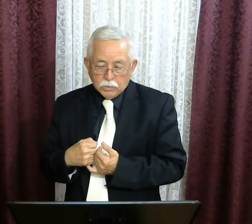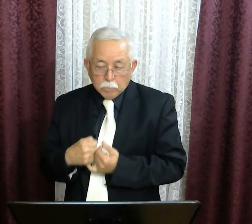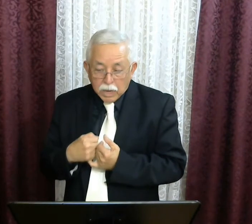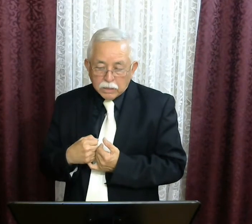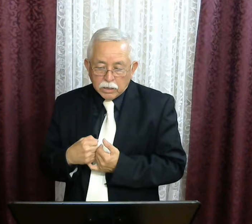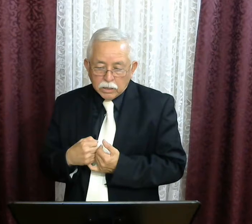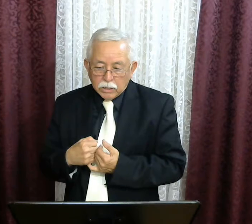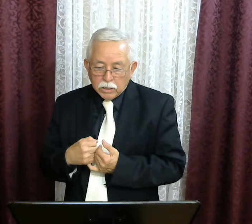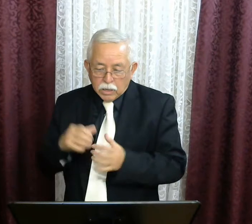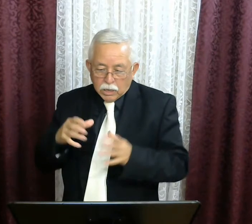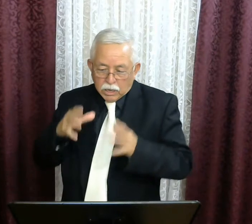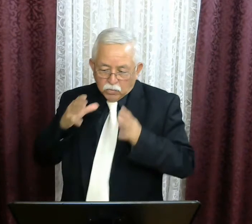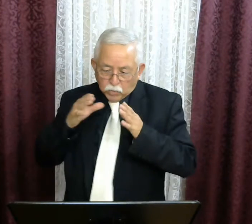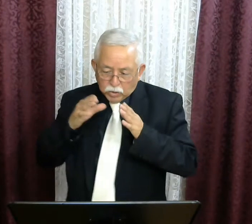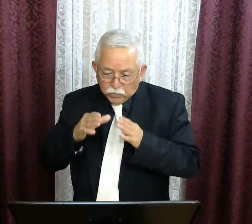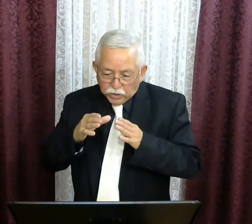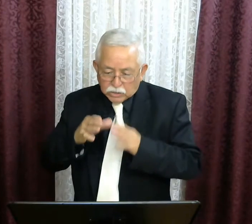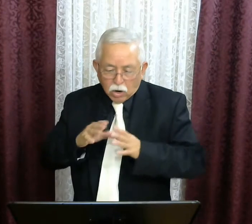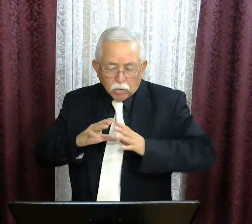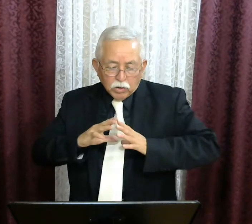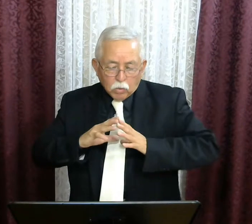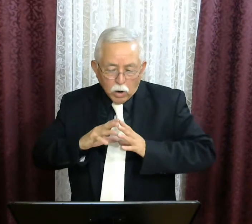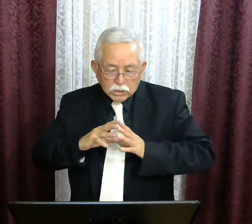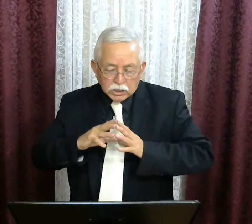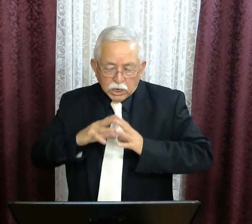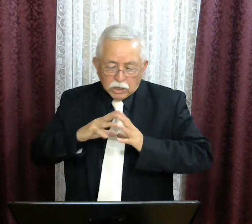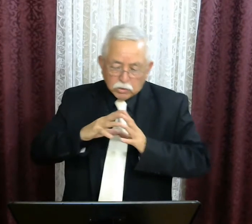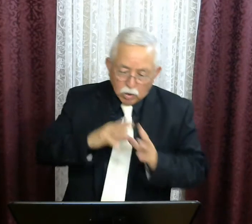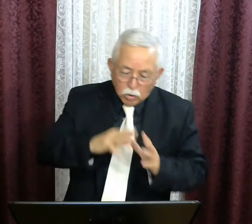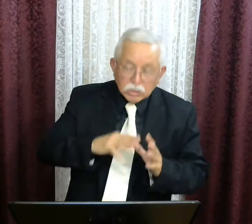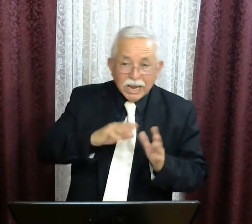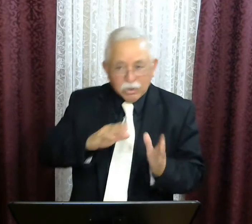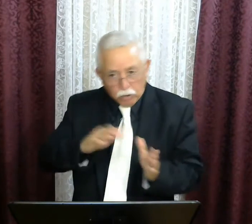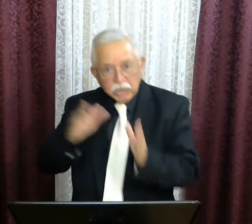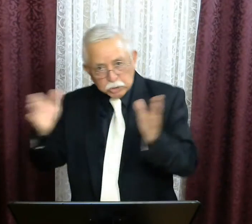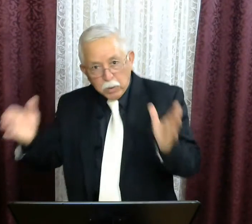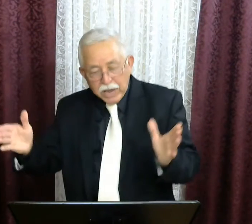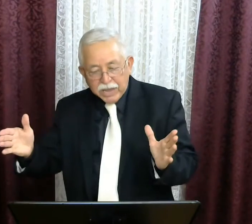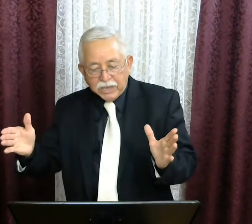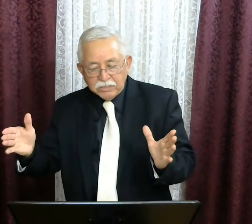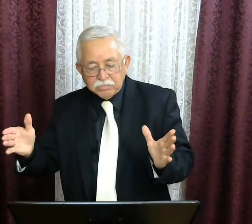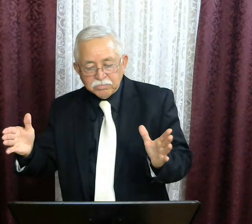But, if we fit our request into the Lord's greatest plan,